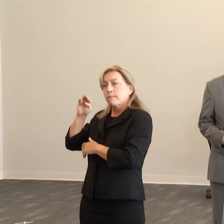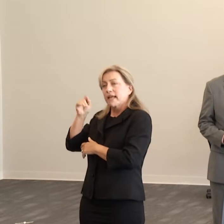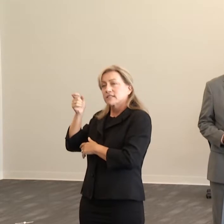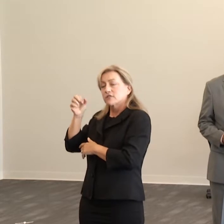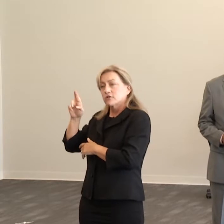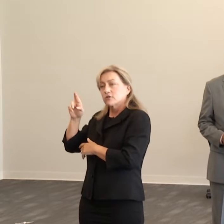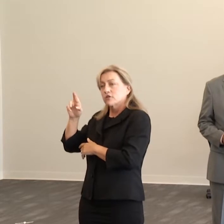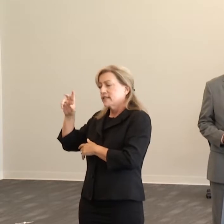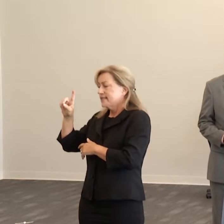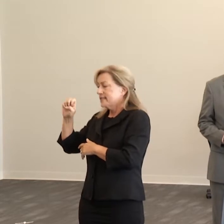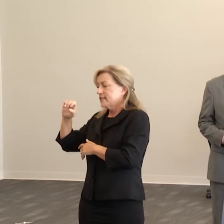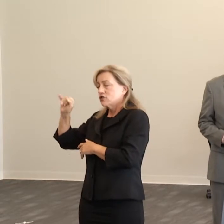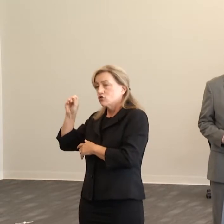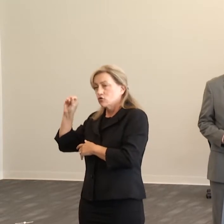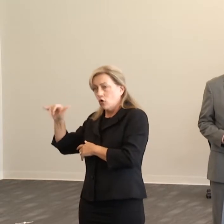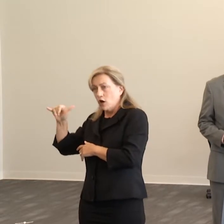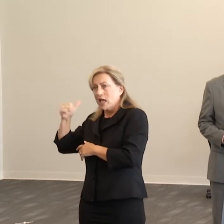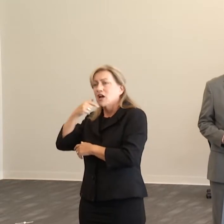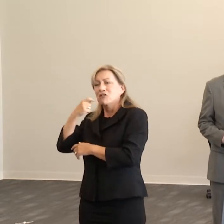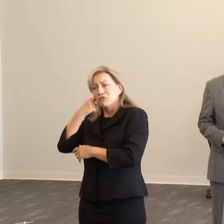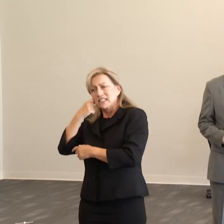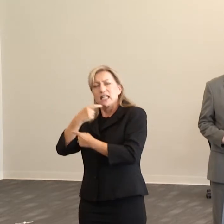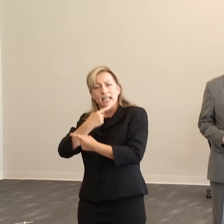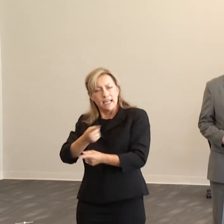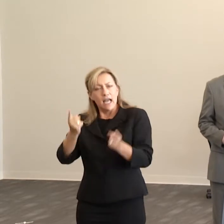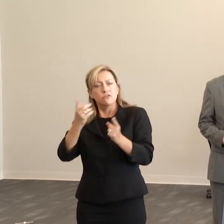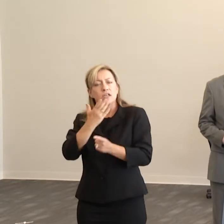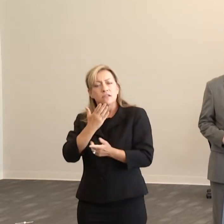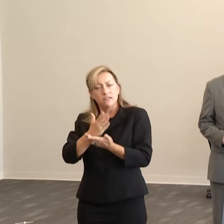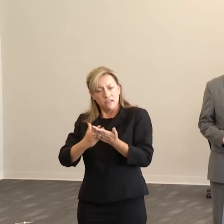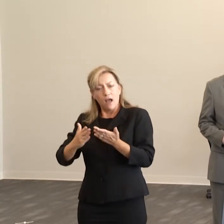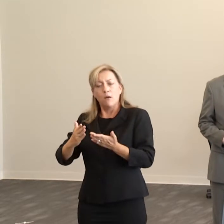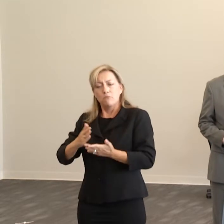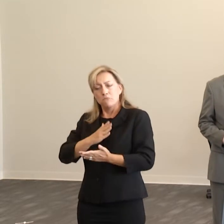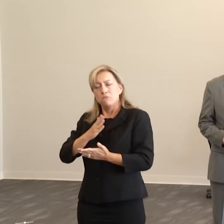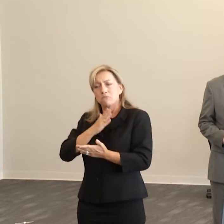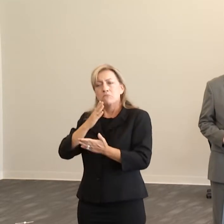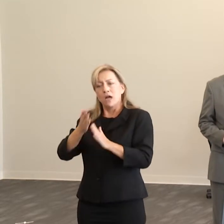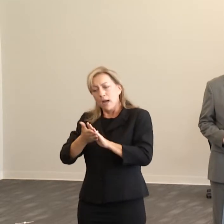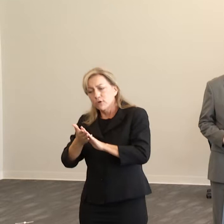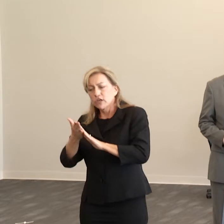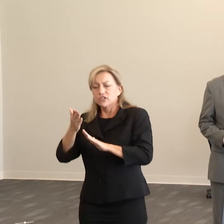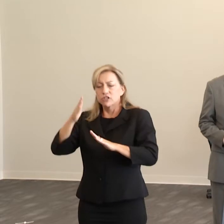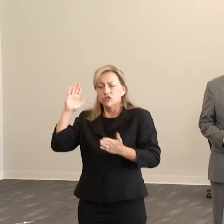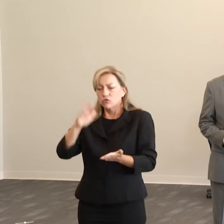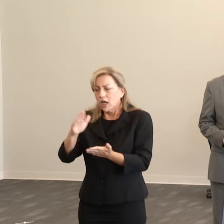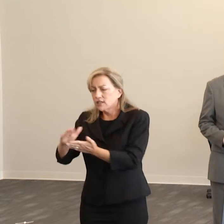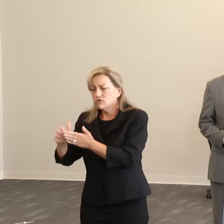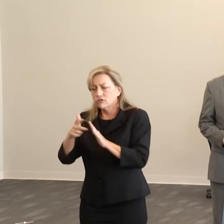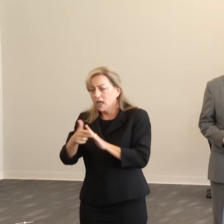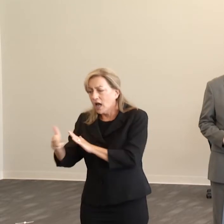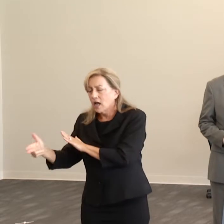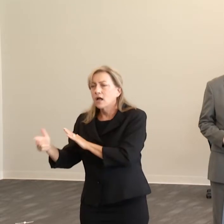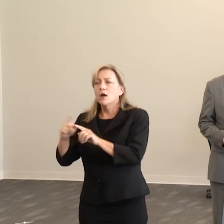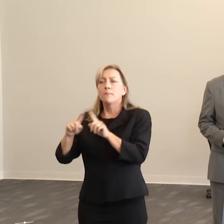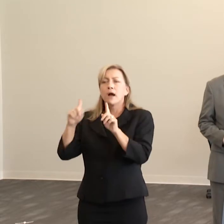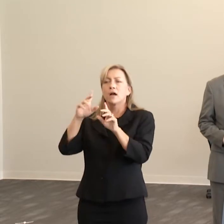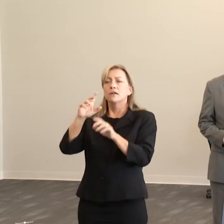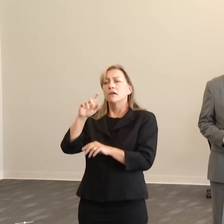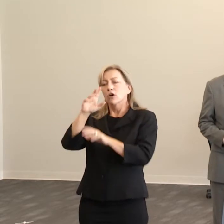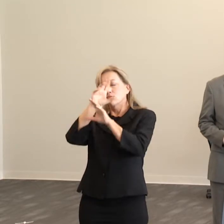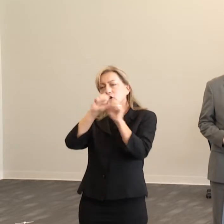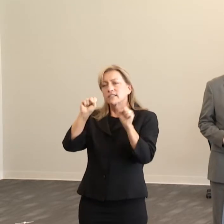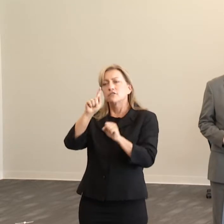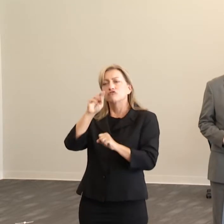suspension of some of these operational changes that he'd planned to institute this year, the Trump administration has remained firm in